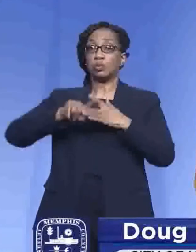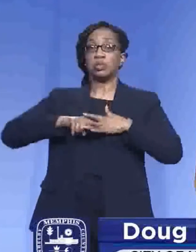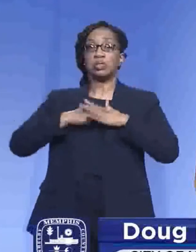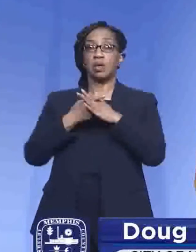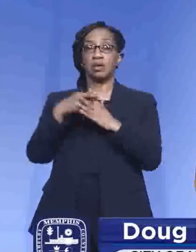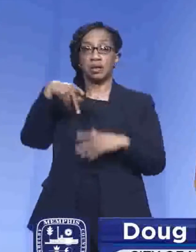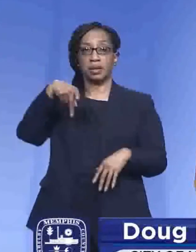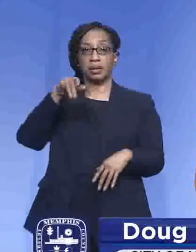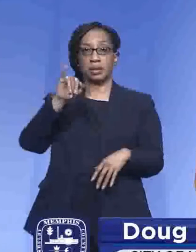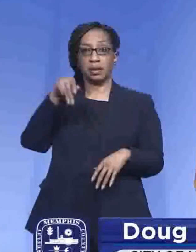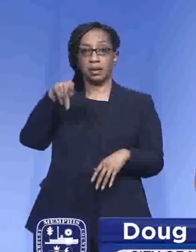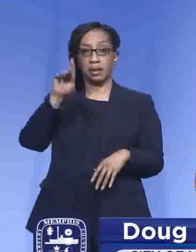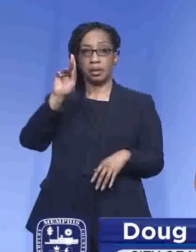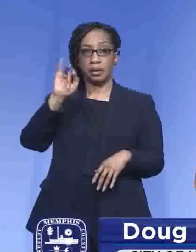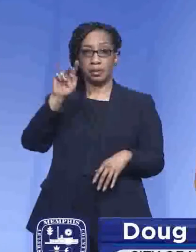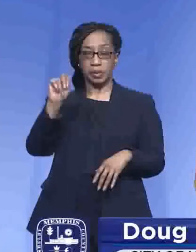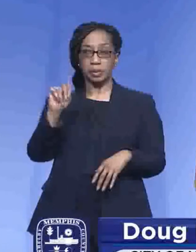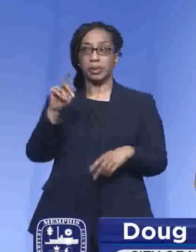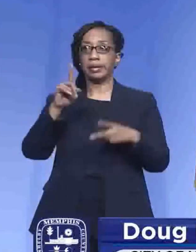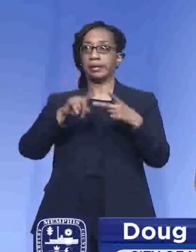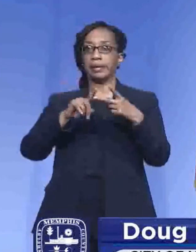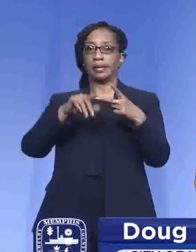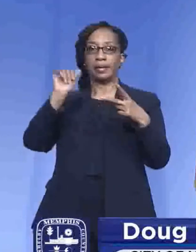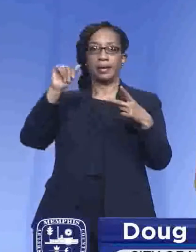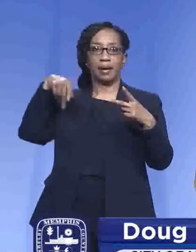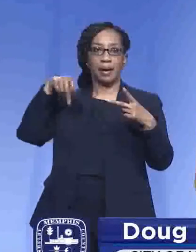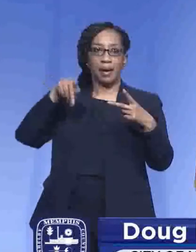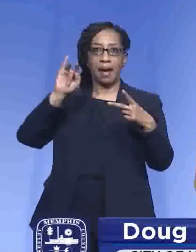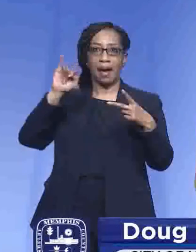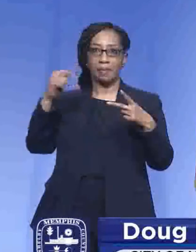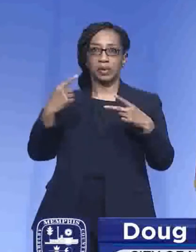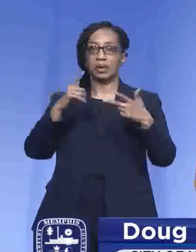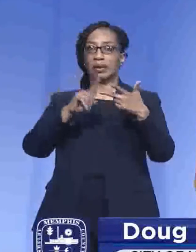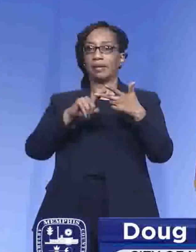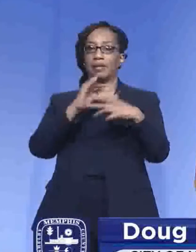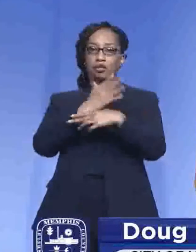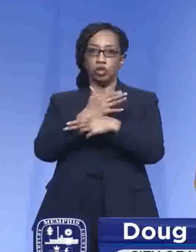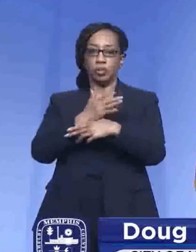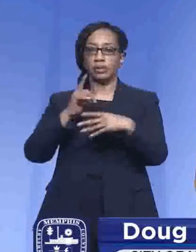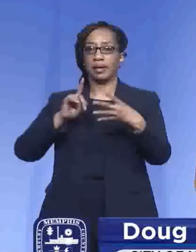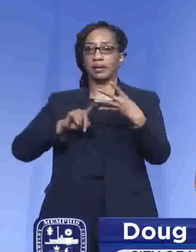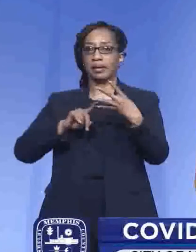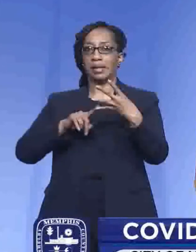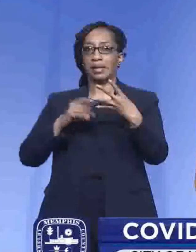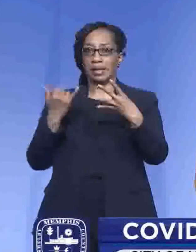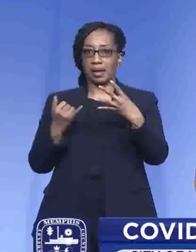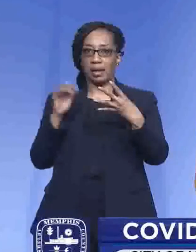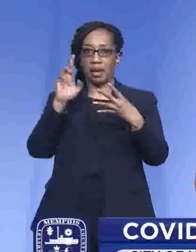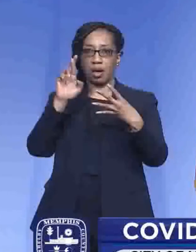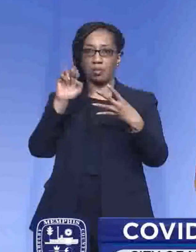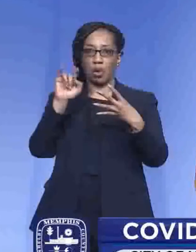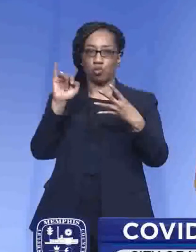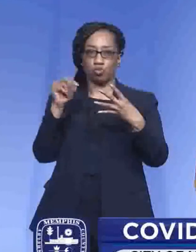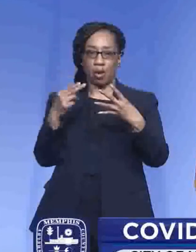did Pipkin and Appling, Appling in Germantown, and now we have Raleigh and we have Whitehaven. That ecosystem can